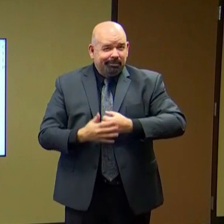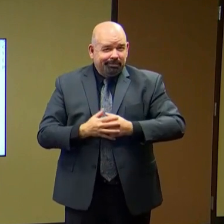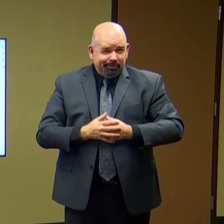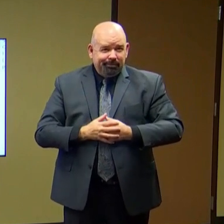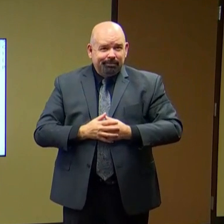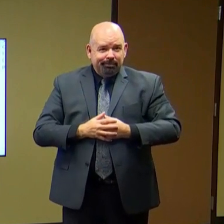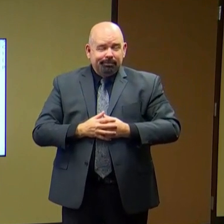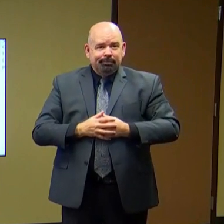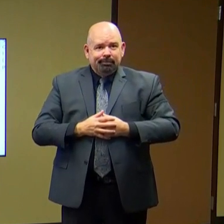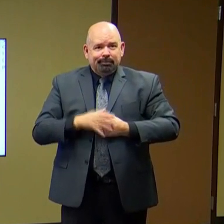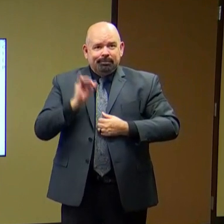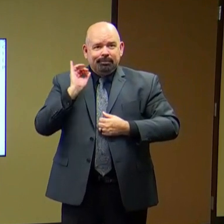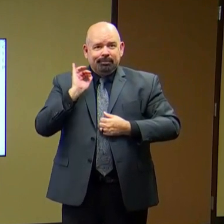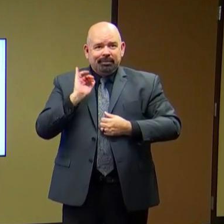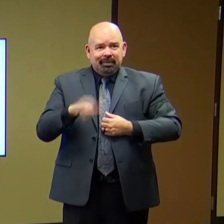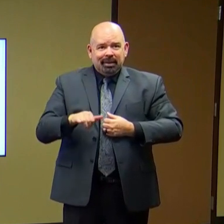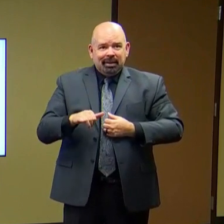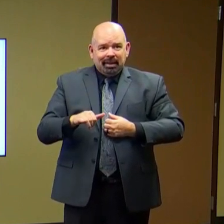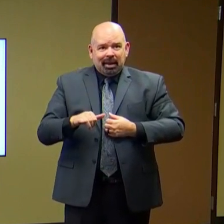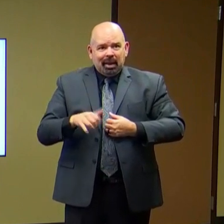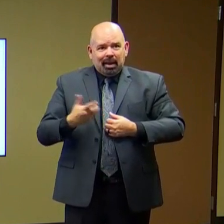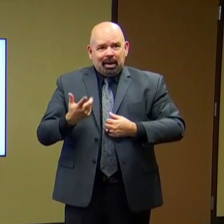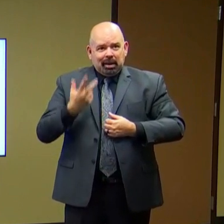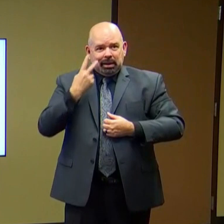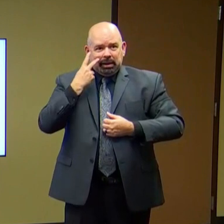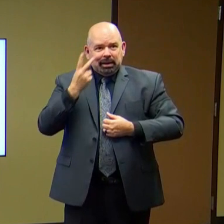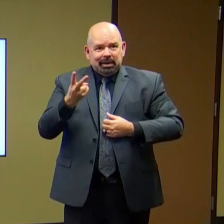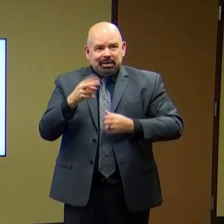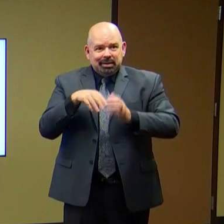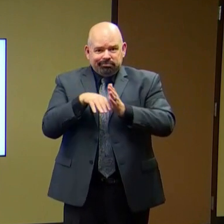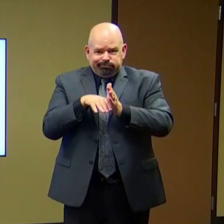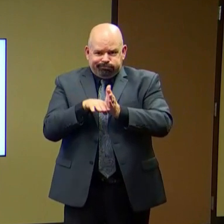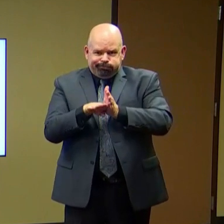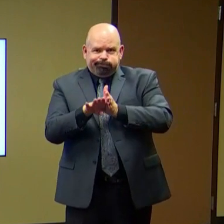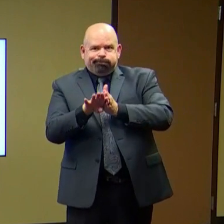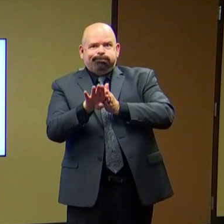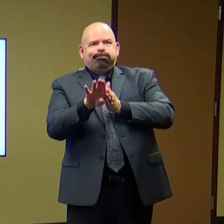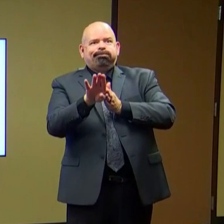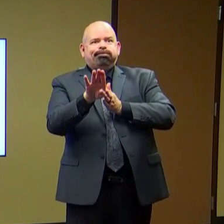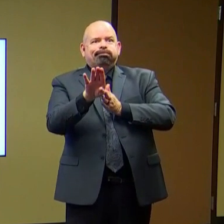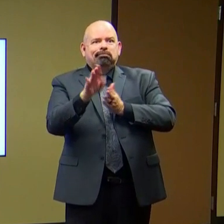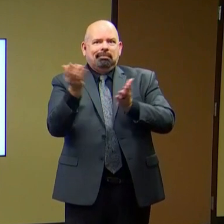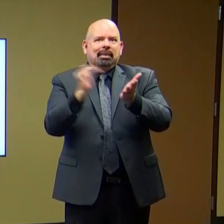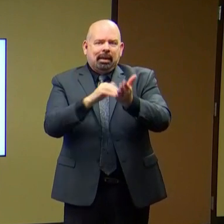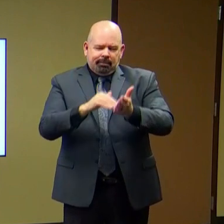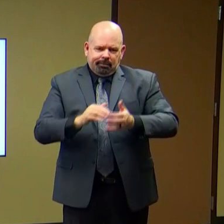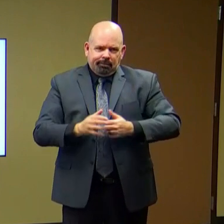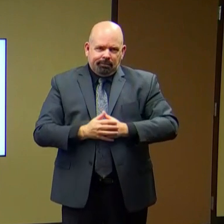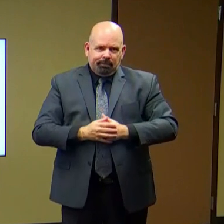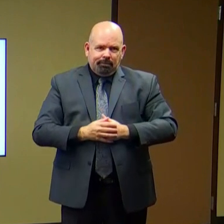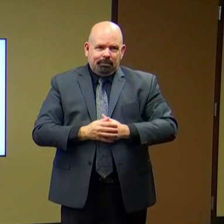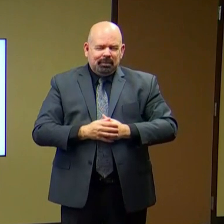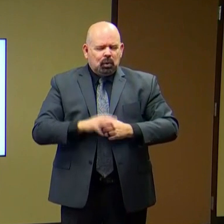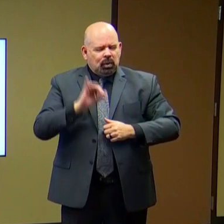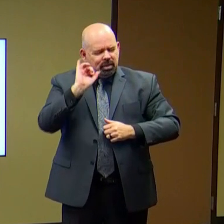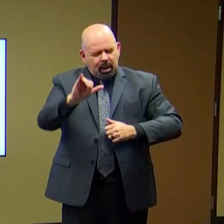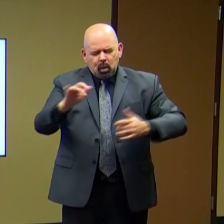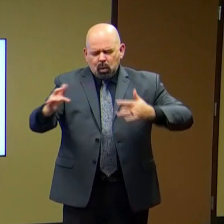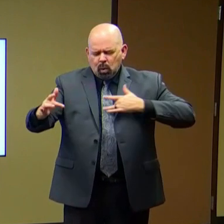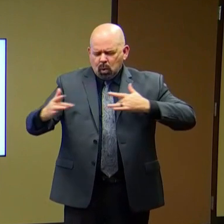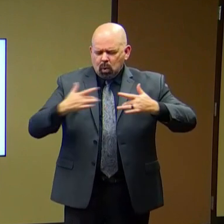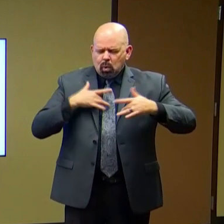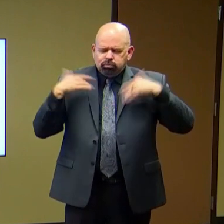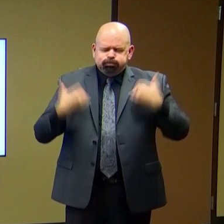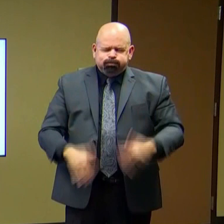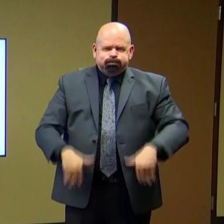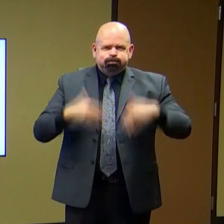chart. Now we're starting to see it's going back up again. And this is what's concerning to